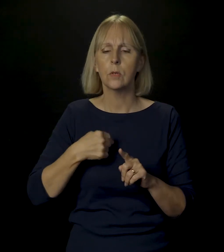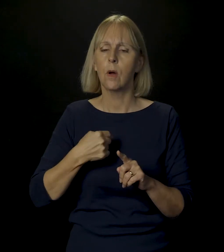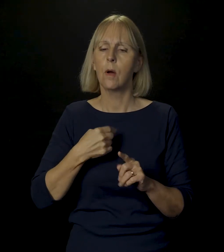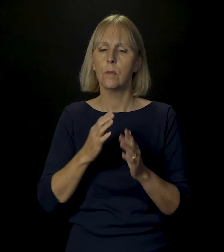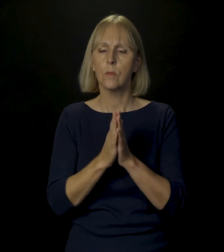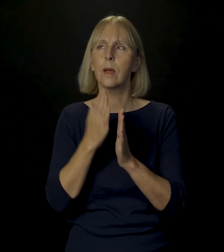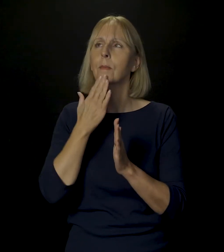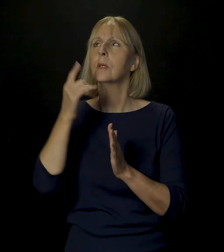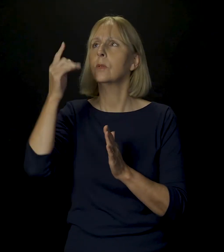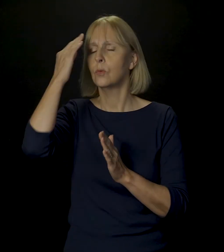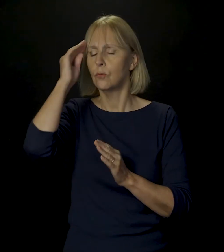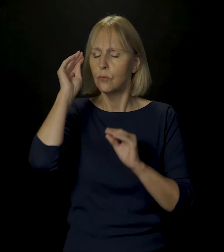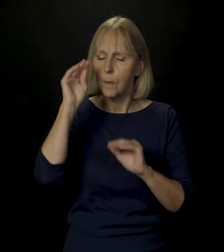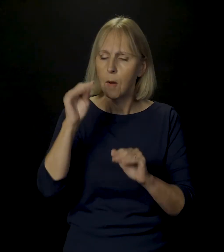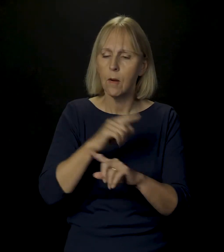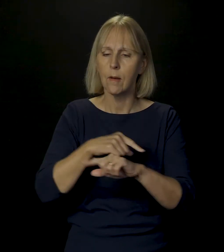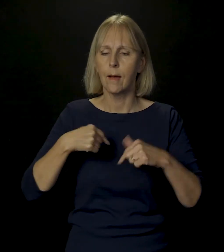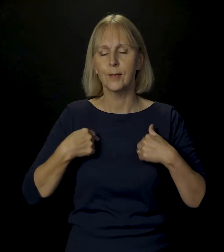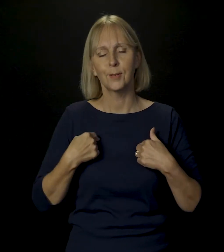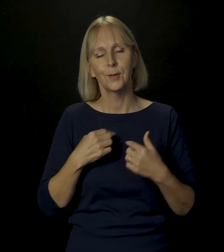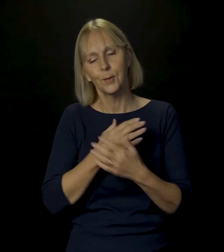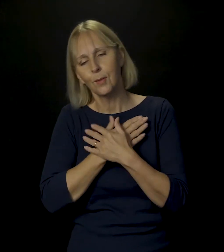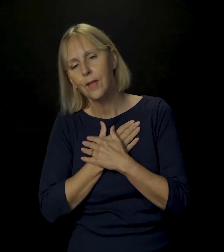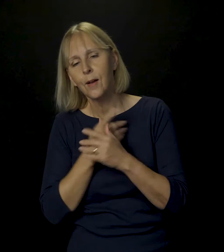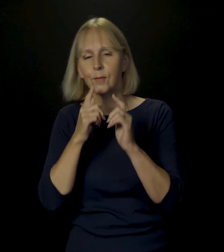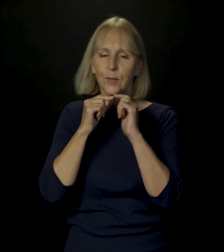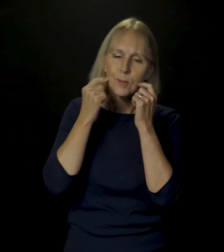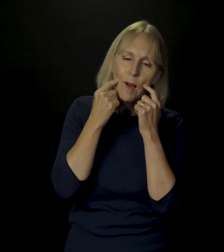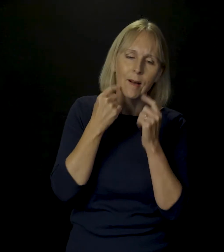Pray That We Would Just Be Reminded To Love To Smile To Listen